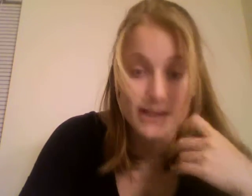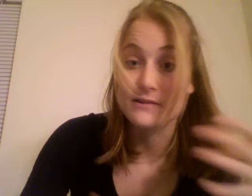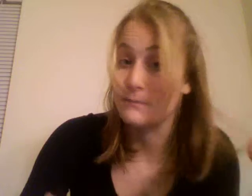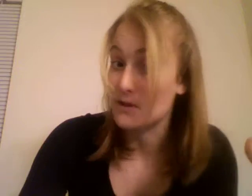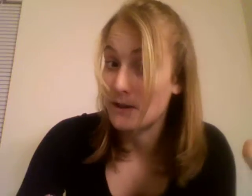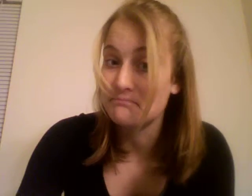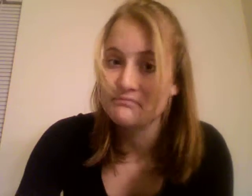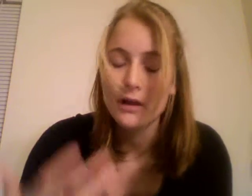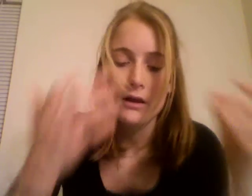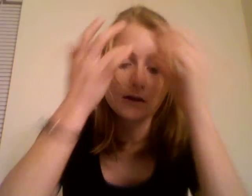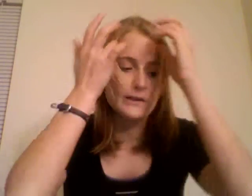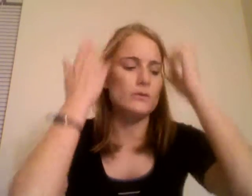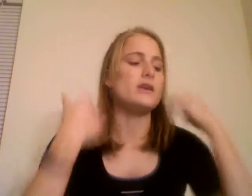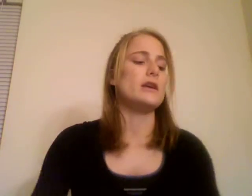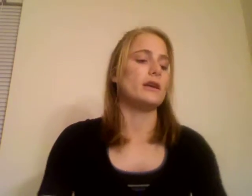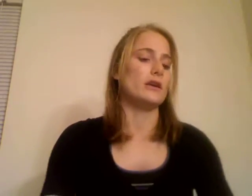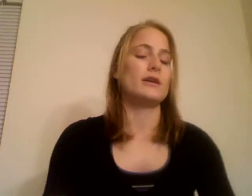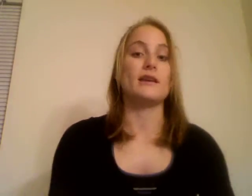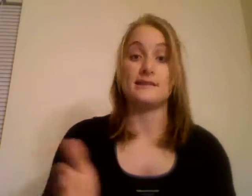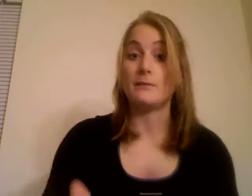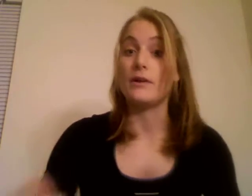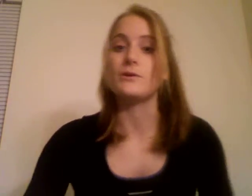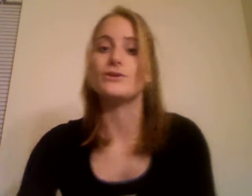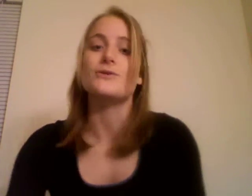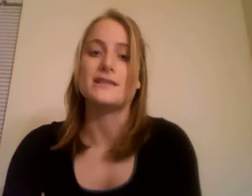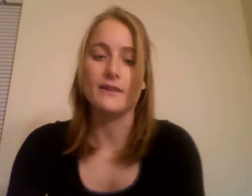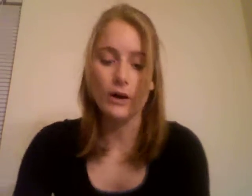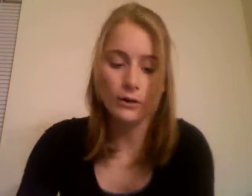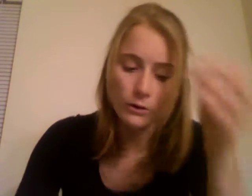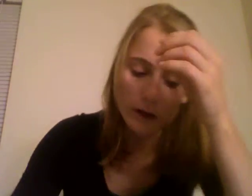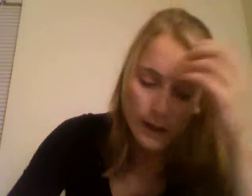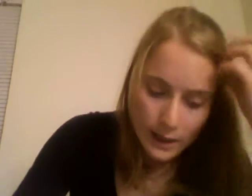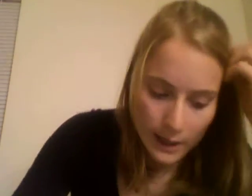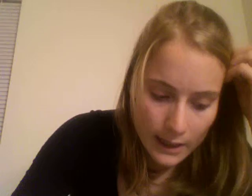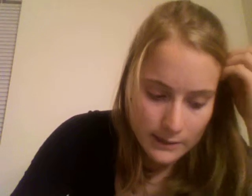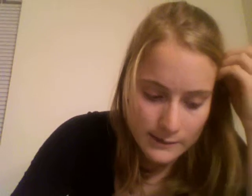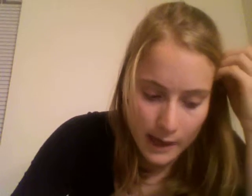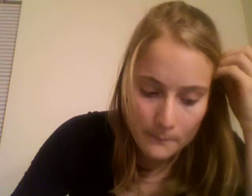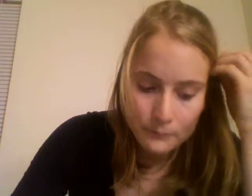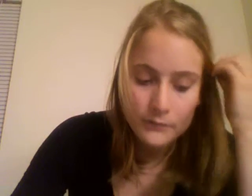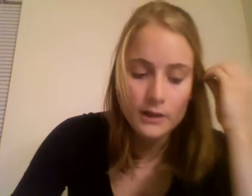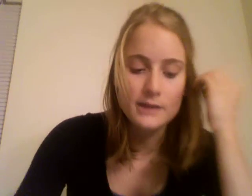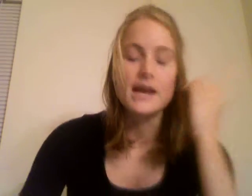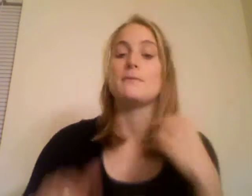scales of measurement. So the example that was used in the article is a tiny piece